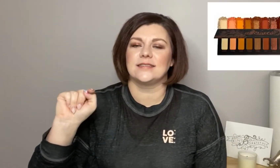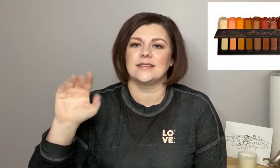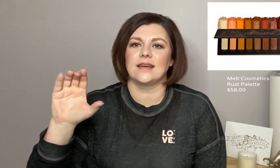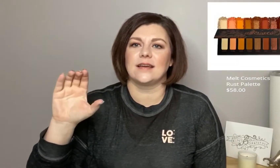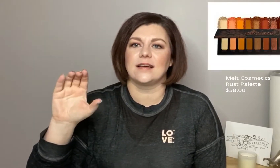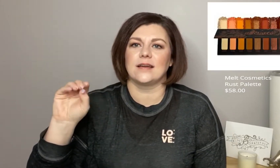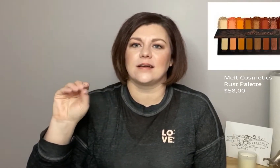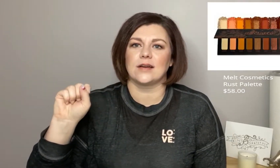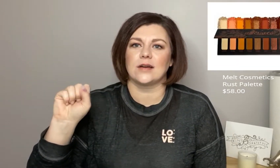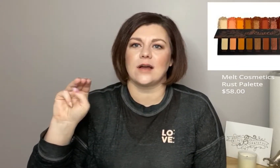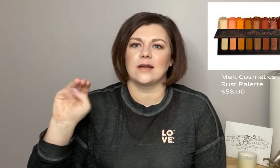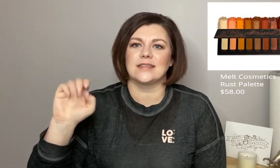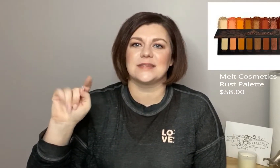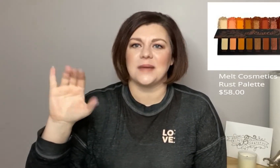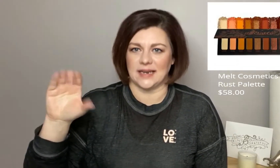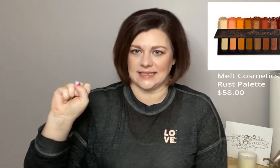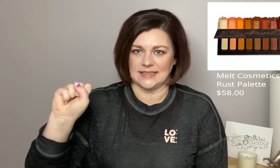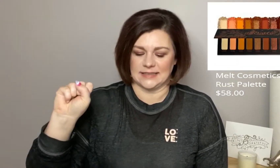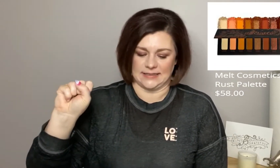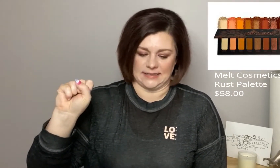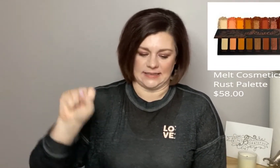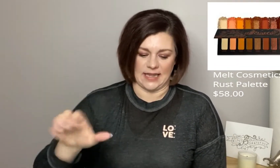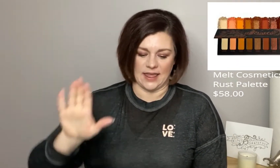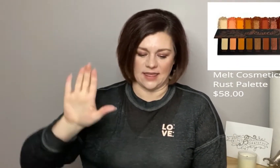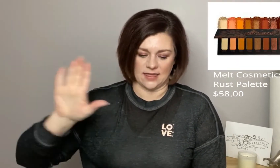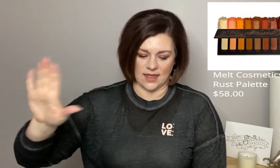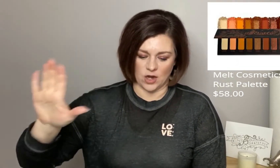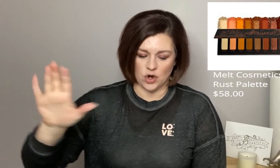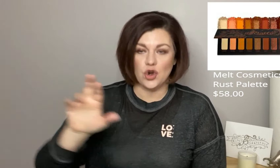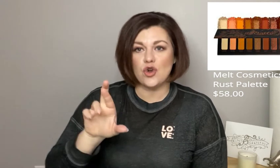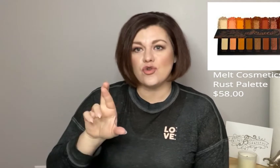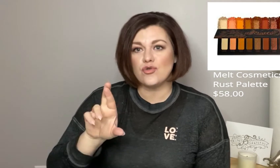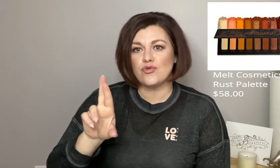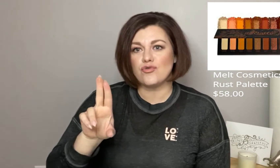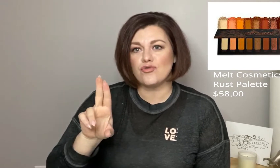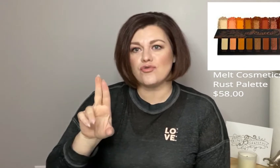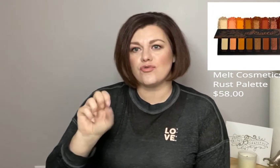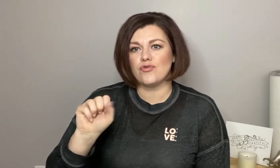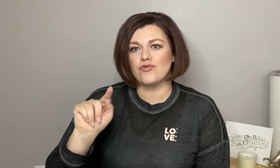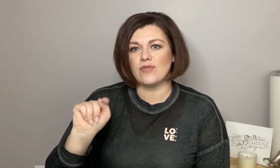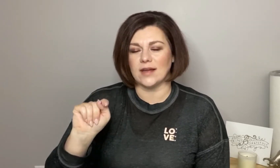is from Melt Cosmetics, and it is their Rust palette,